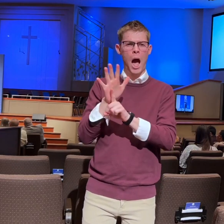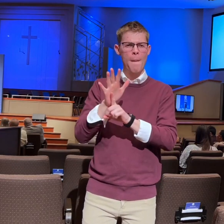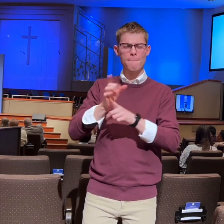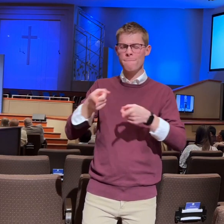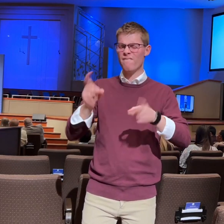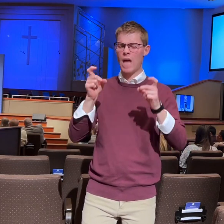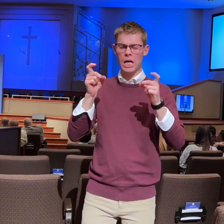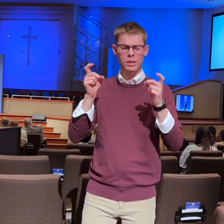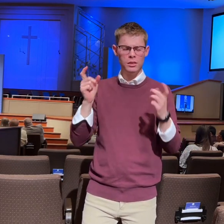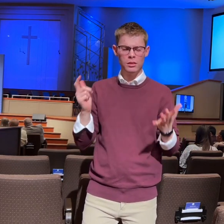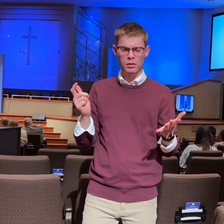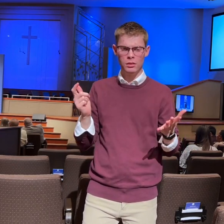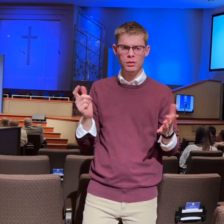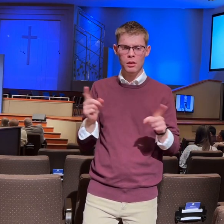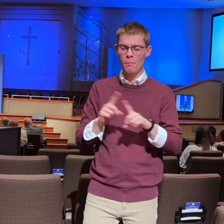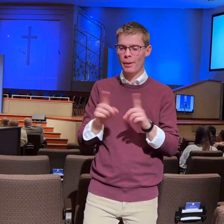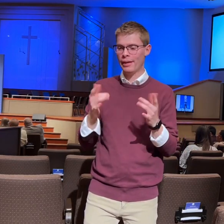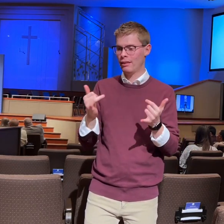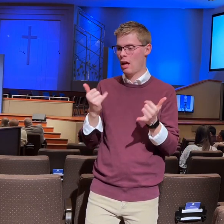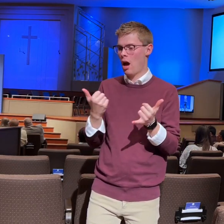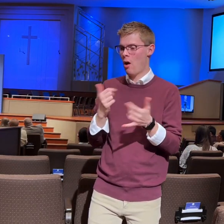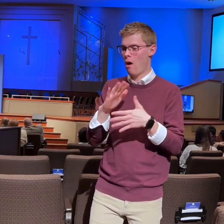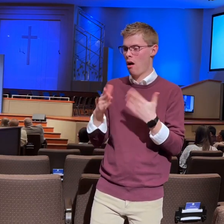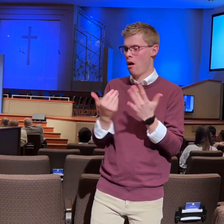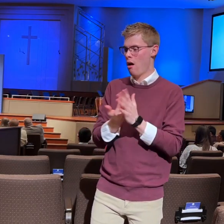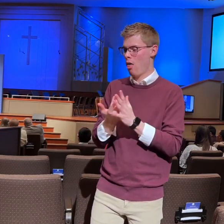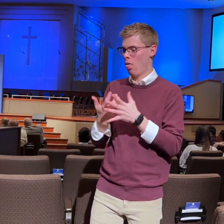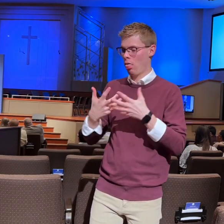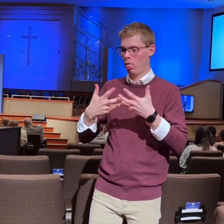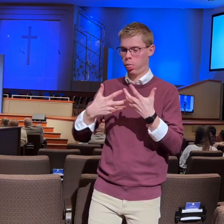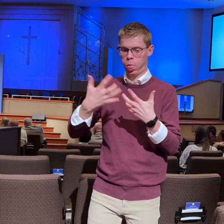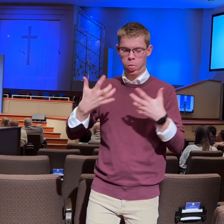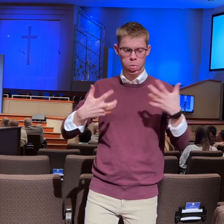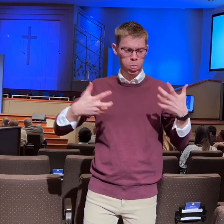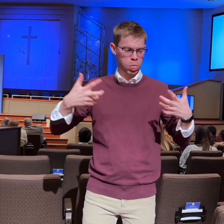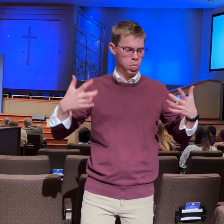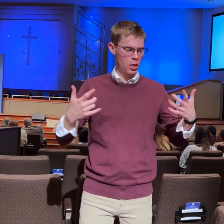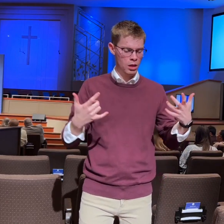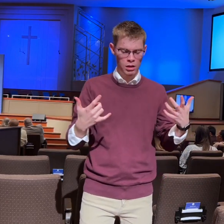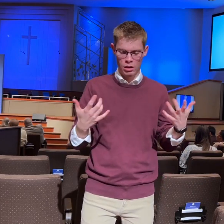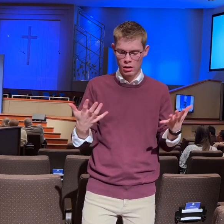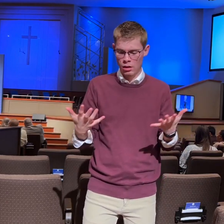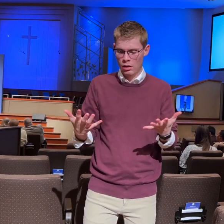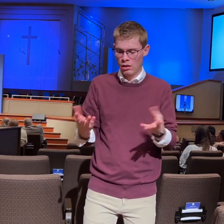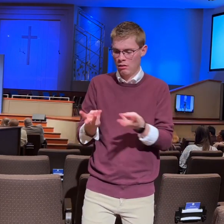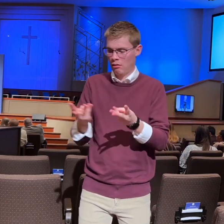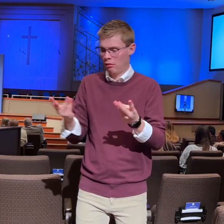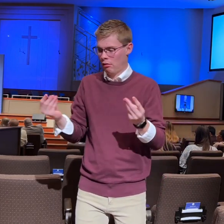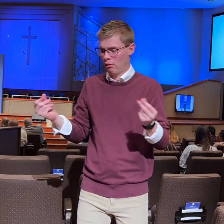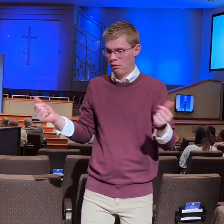But then things began to come apart. And don't even have time to declare all the lawsuits and all the accusations of pedophilia. It's amazing.